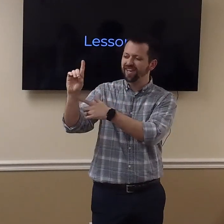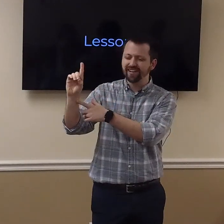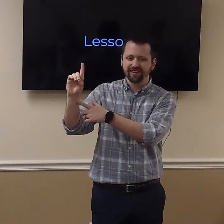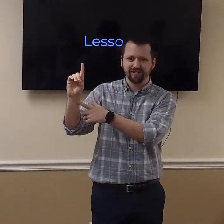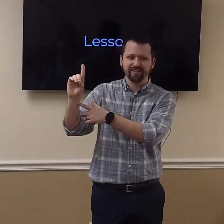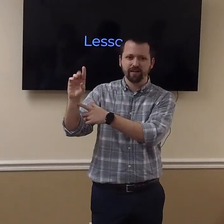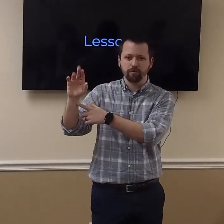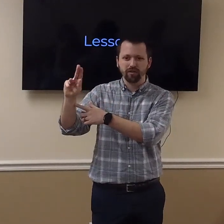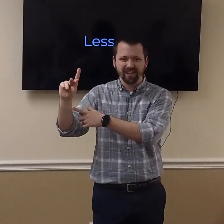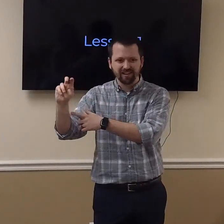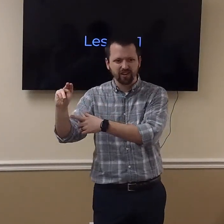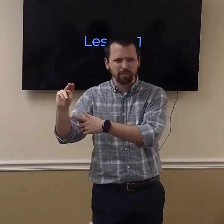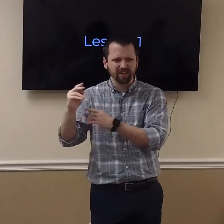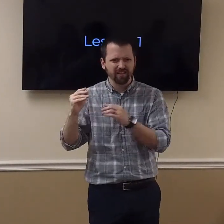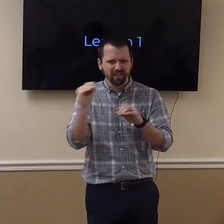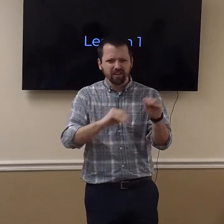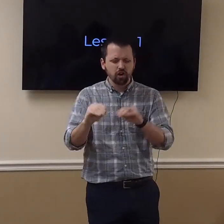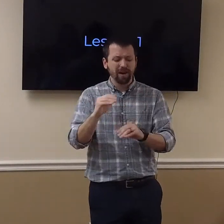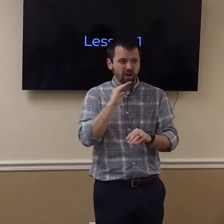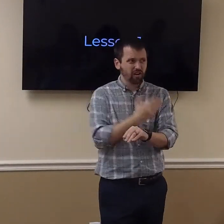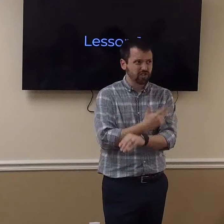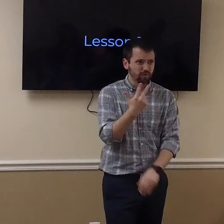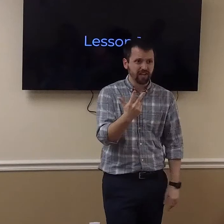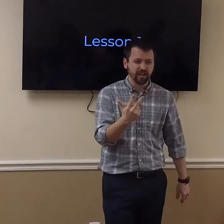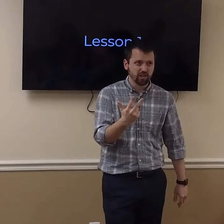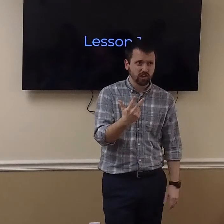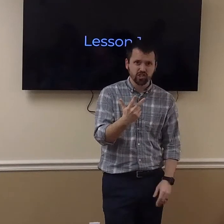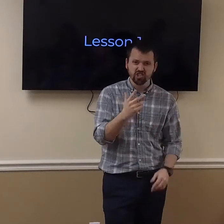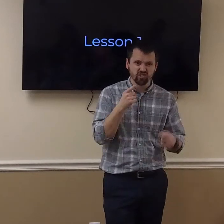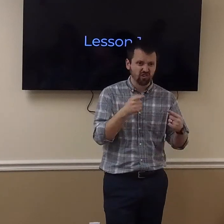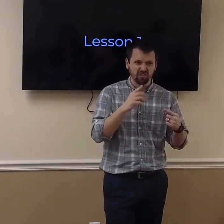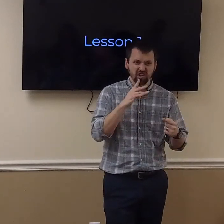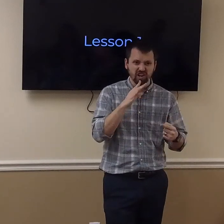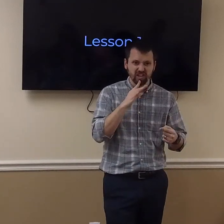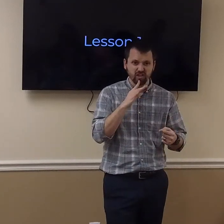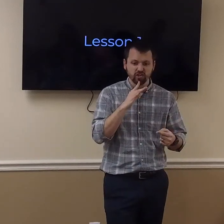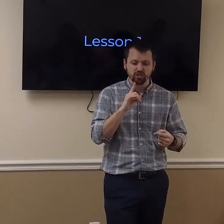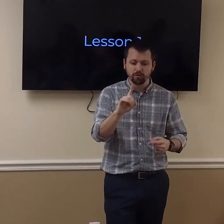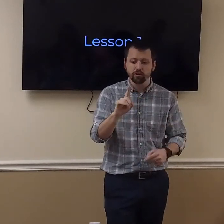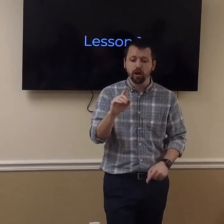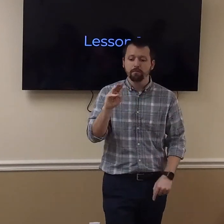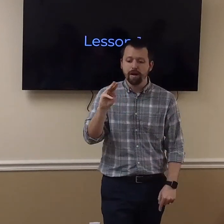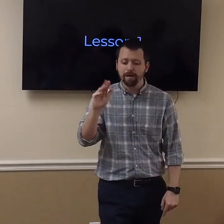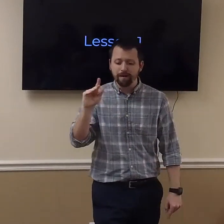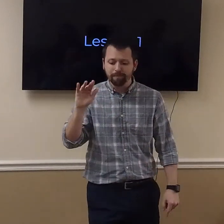broken instead of broken, but he's, my daughter's 3 and she struggles to talk. Like, she'll just come in and go,